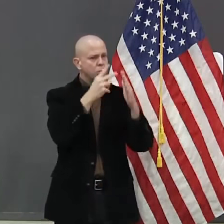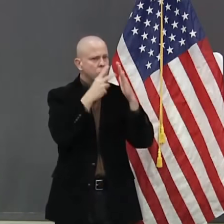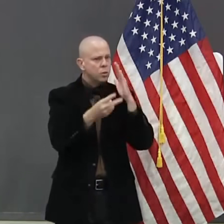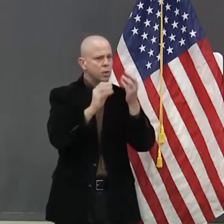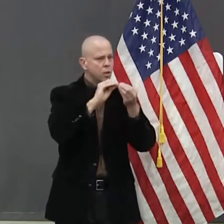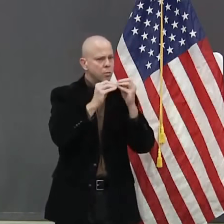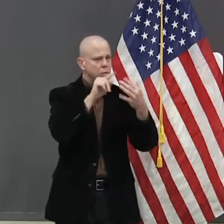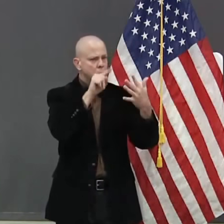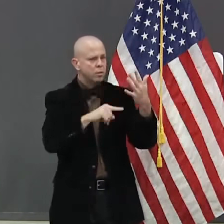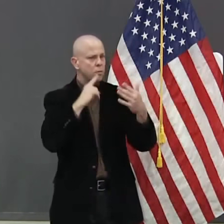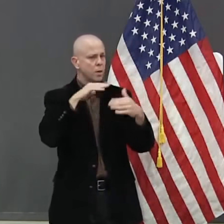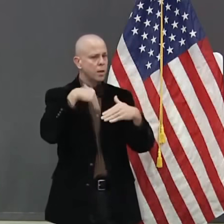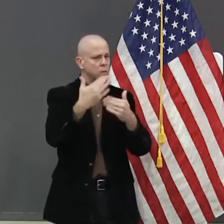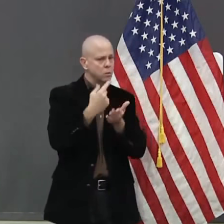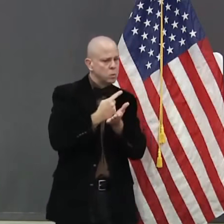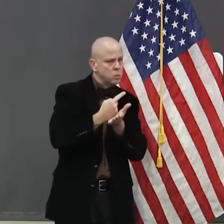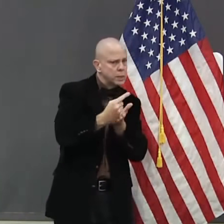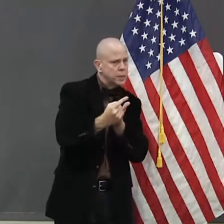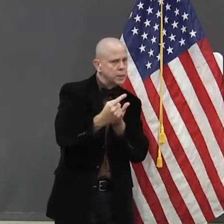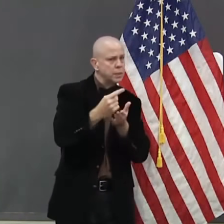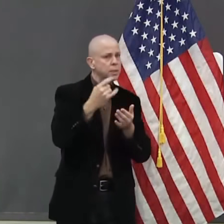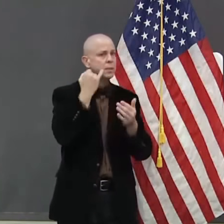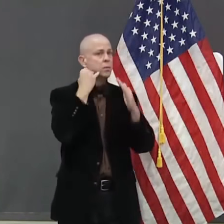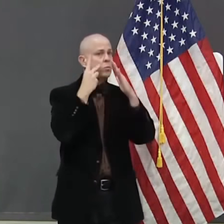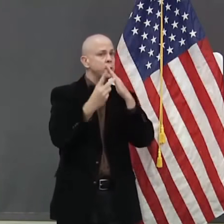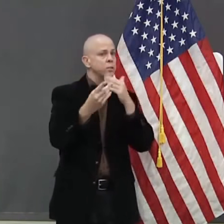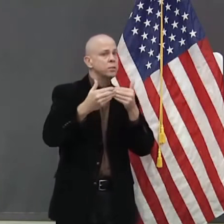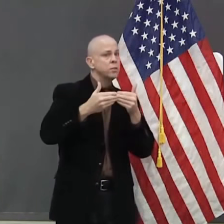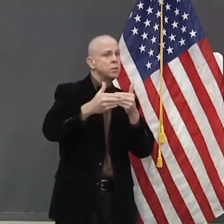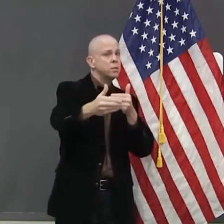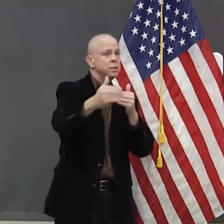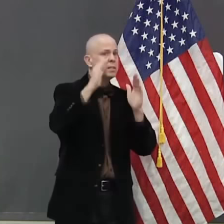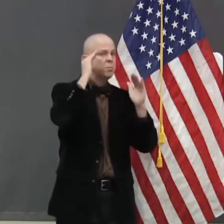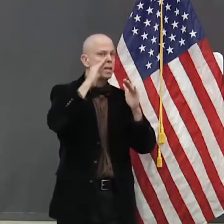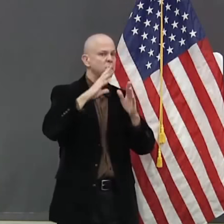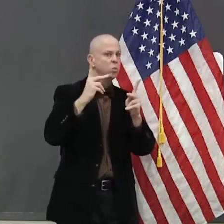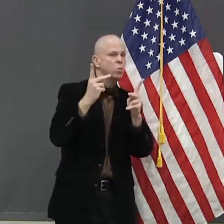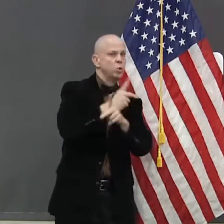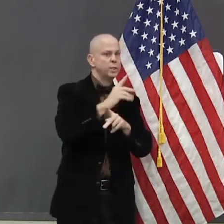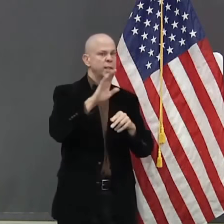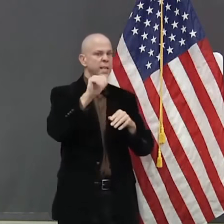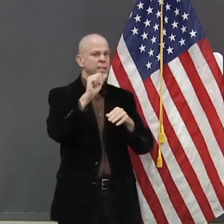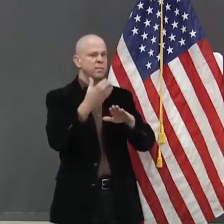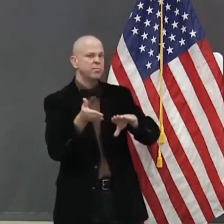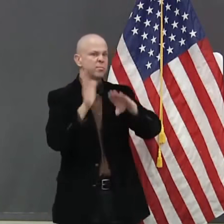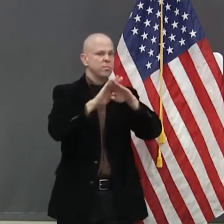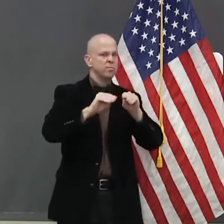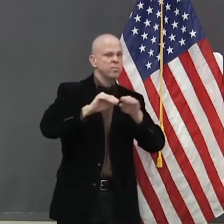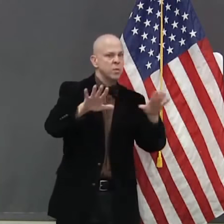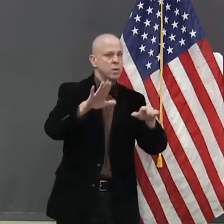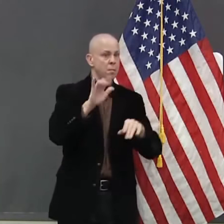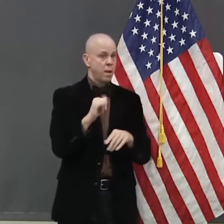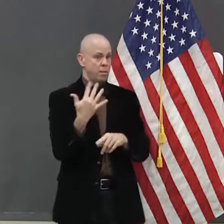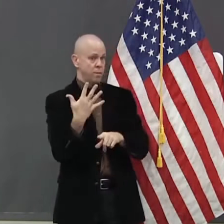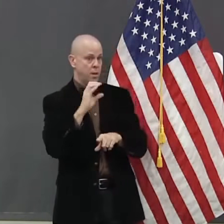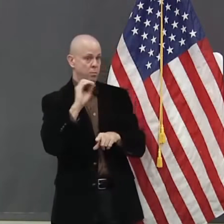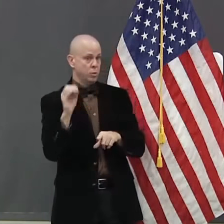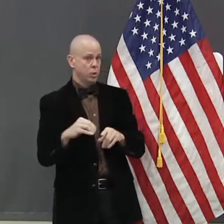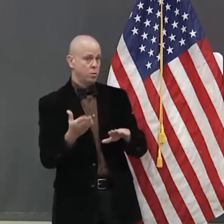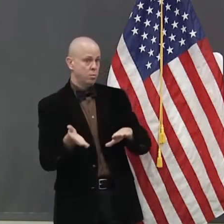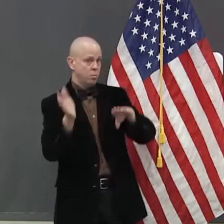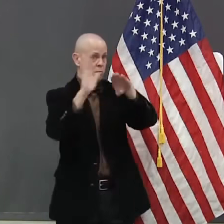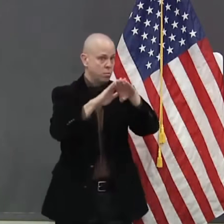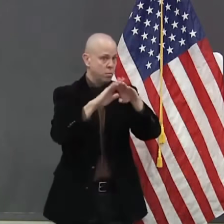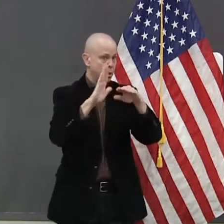model expected in the worst case scenario, increased transmission to be about 5% higher than it had been the previous week,